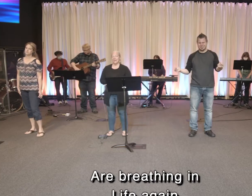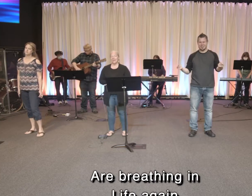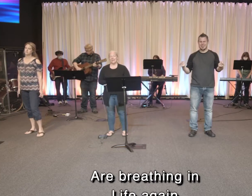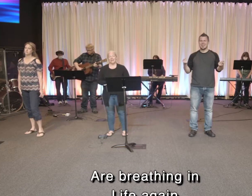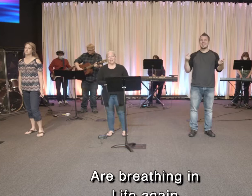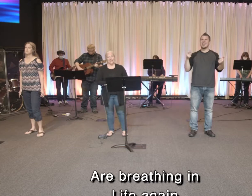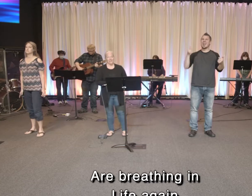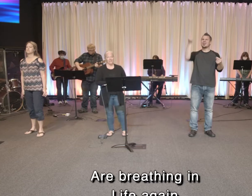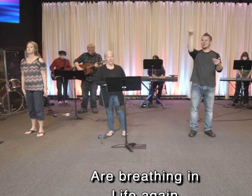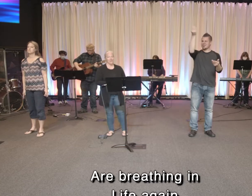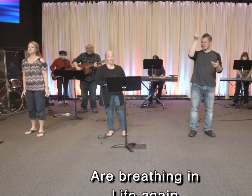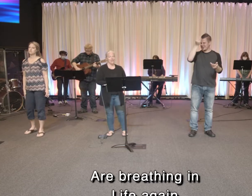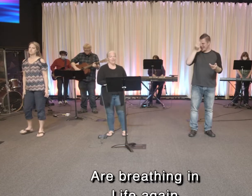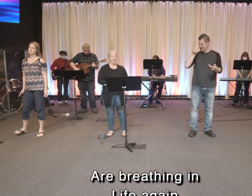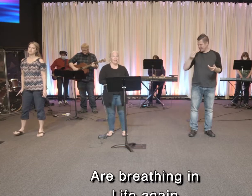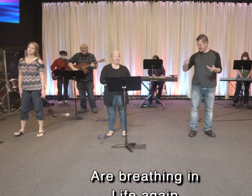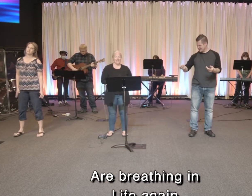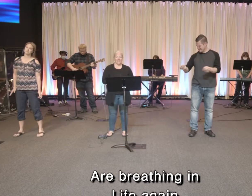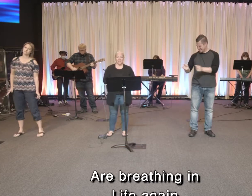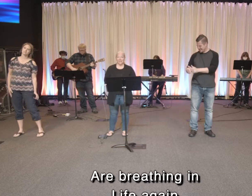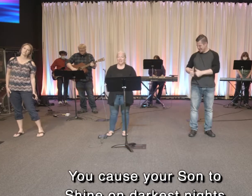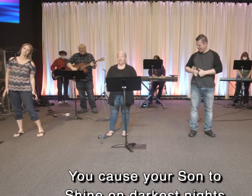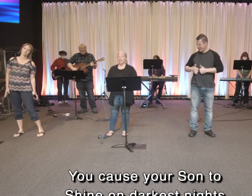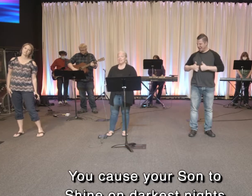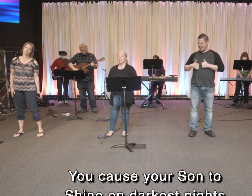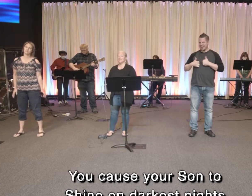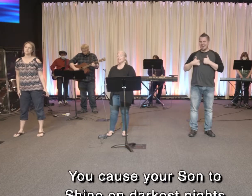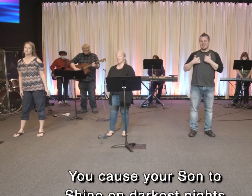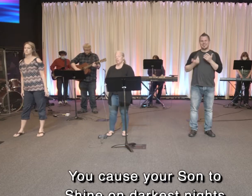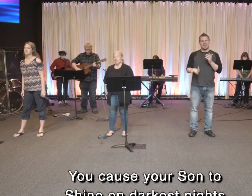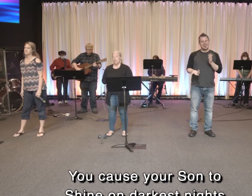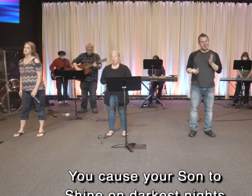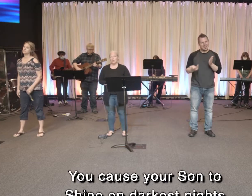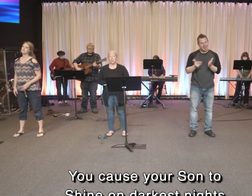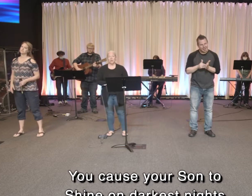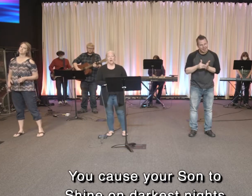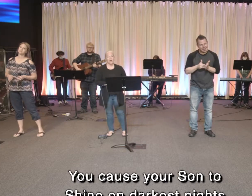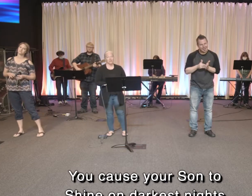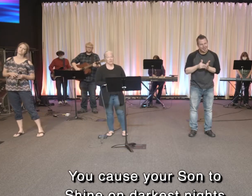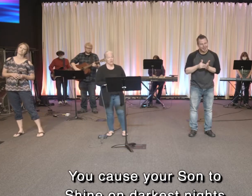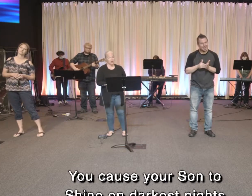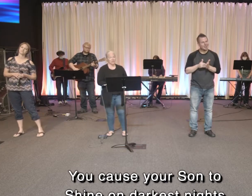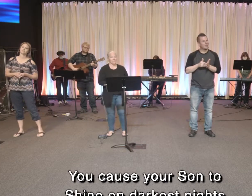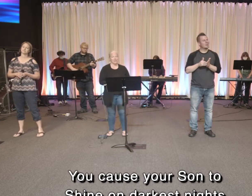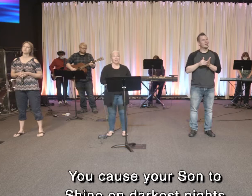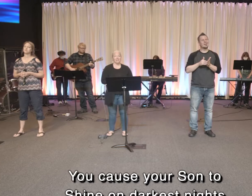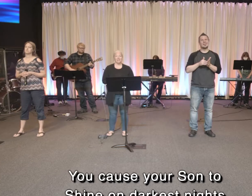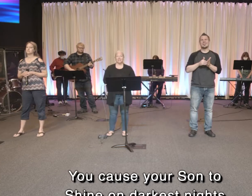You cause